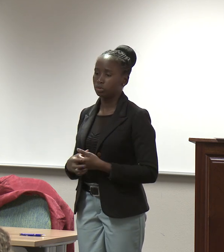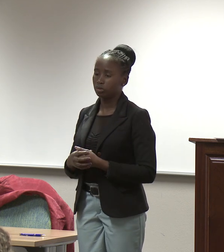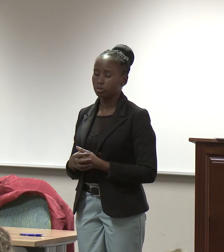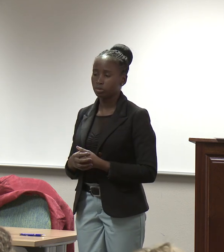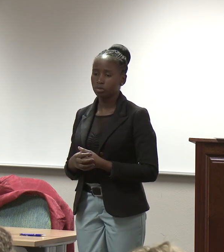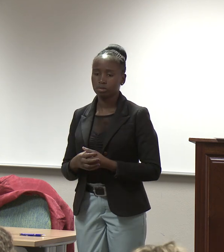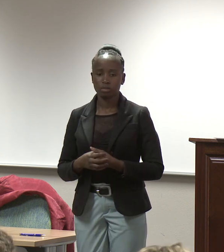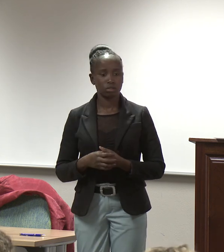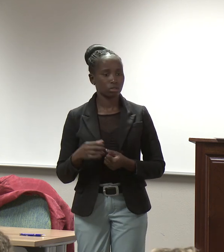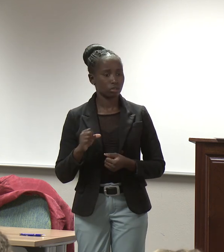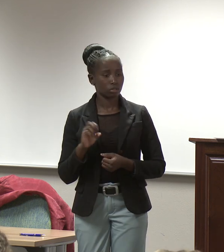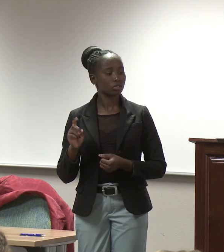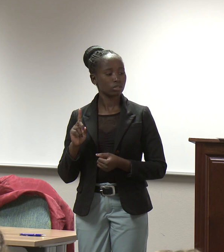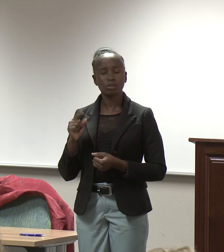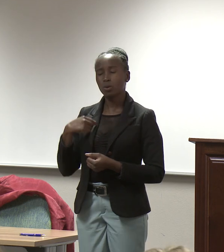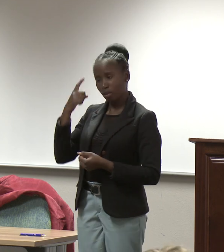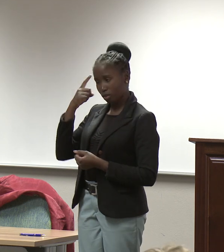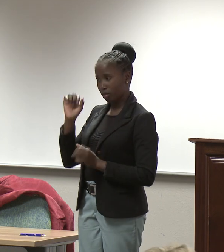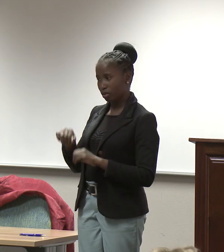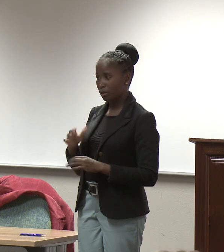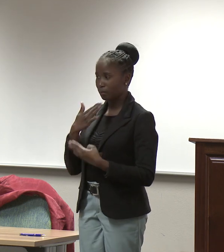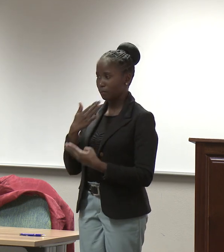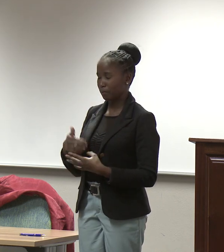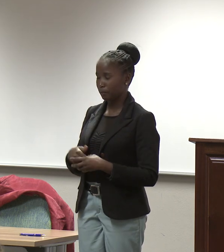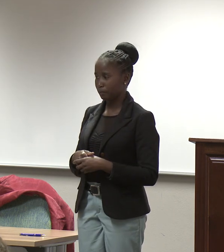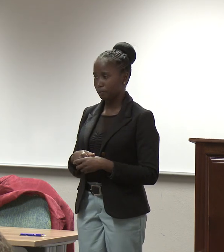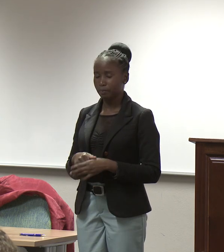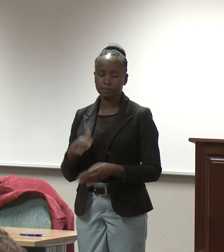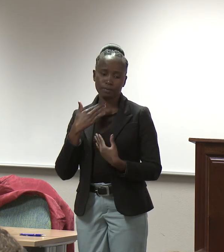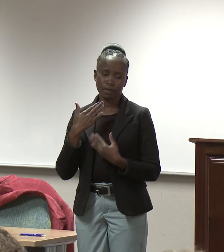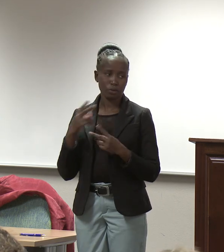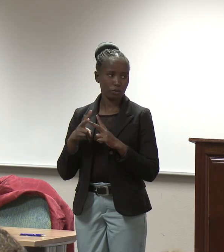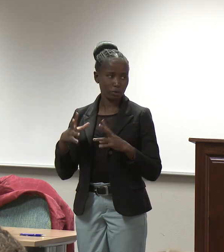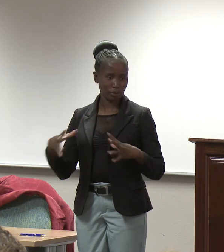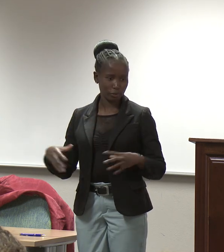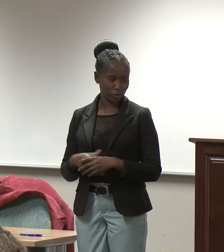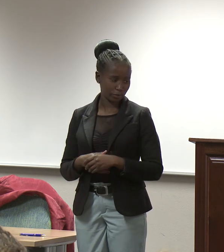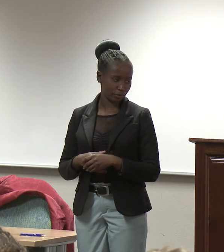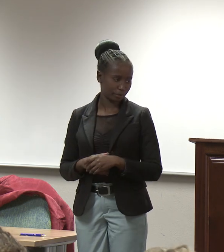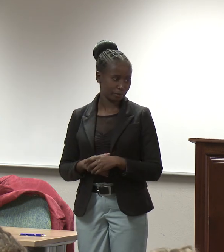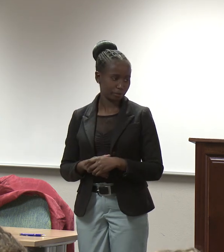So I think now we can. Thank you very much.